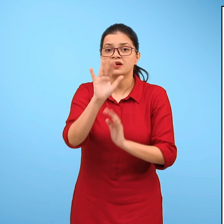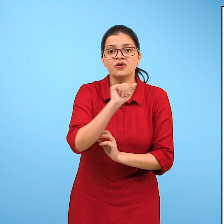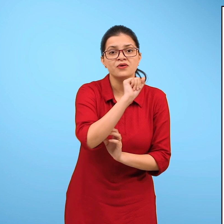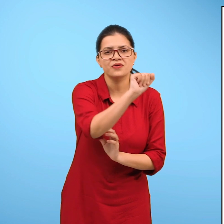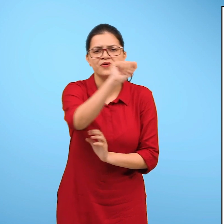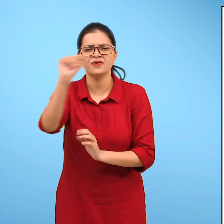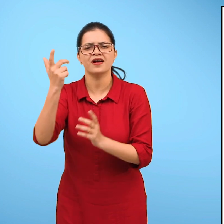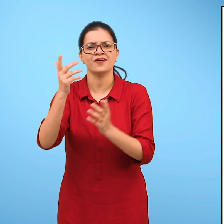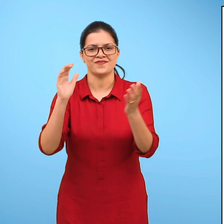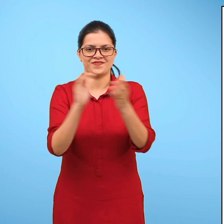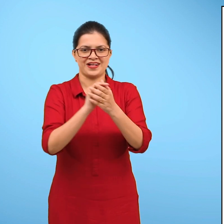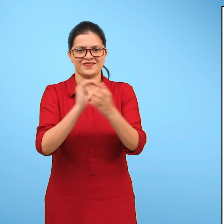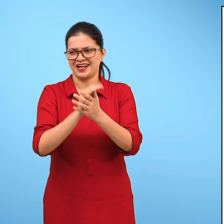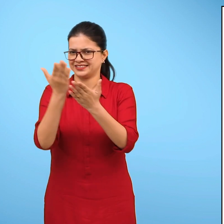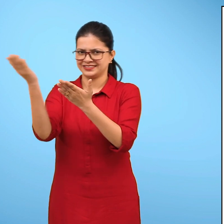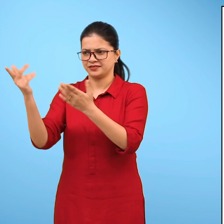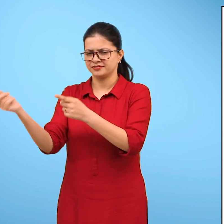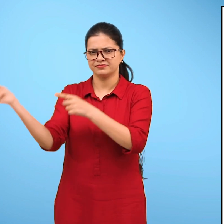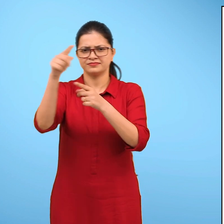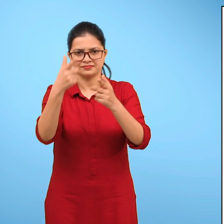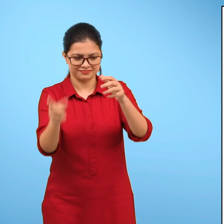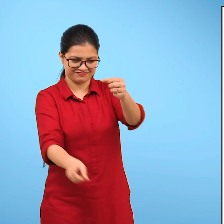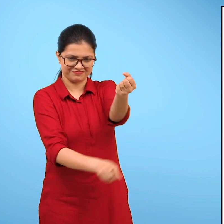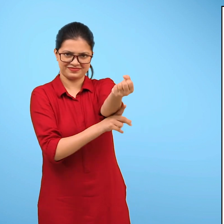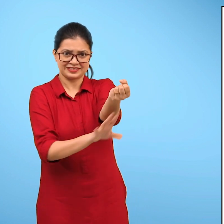Ask your friend to tie the scale and your arm together.